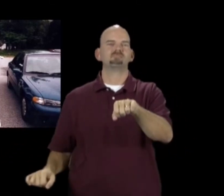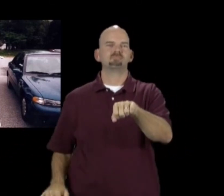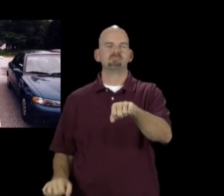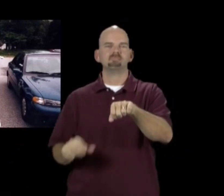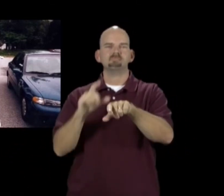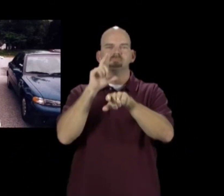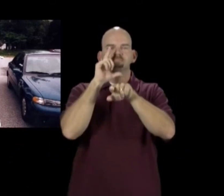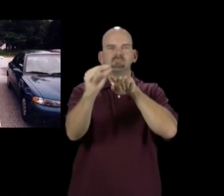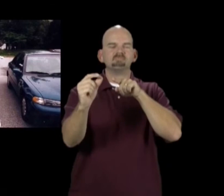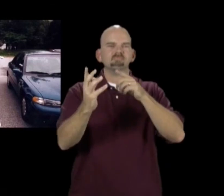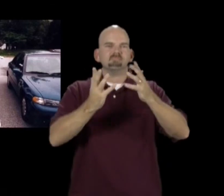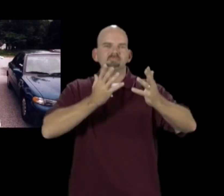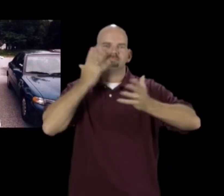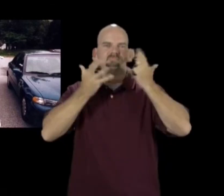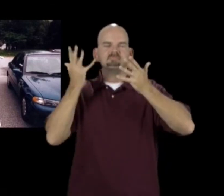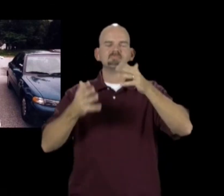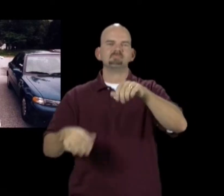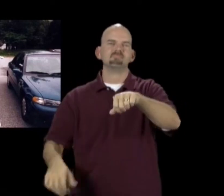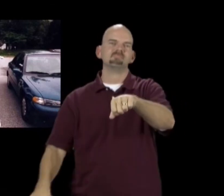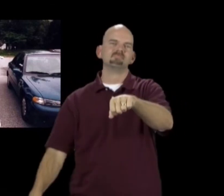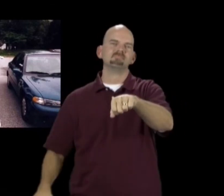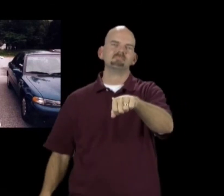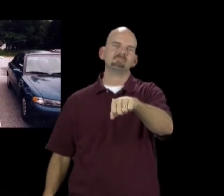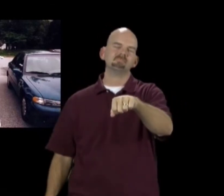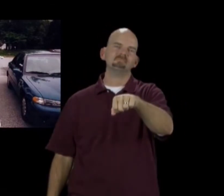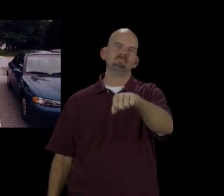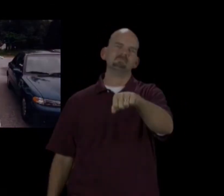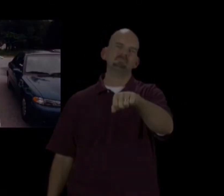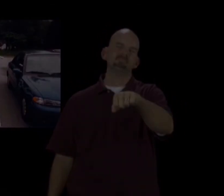closed the hood, got back in my car, and took off, embarrassed to death.